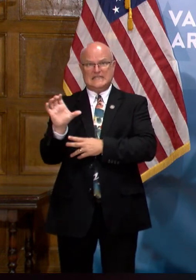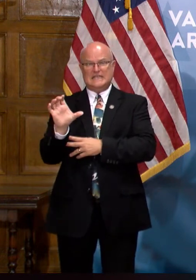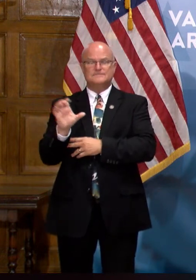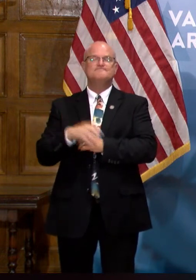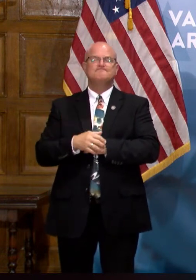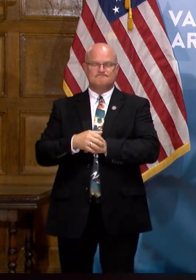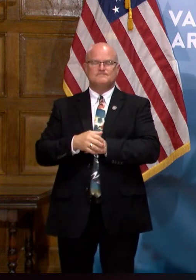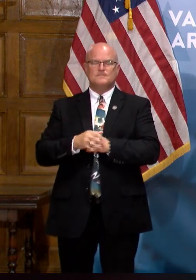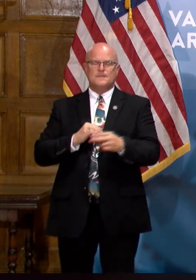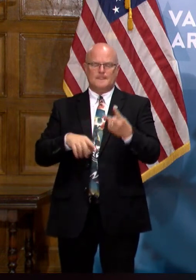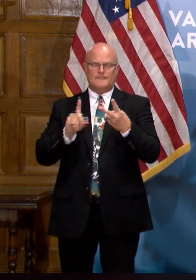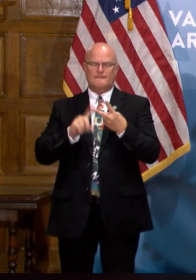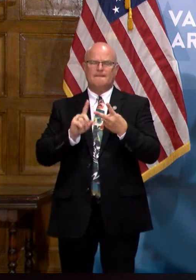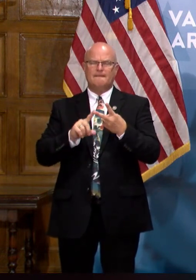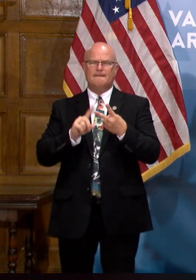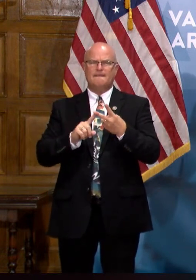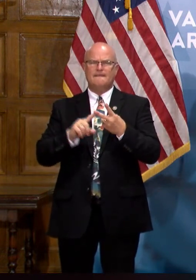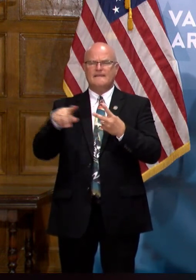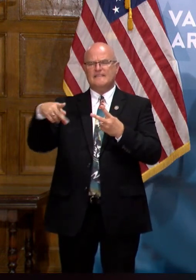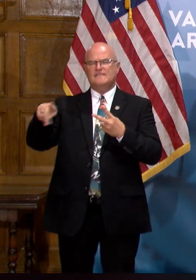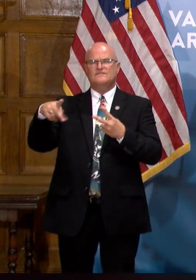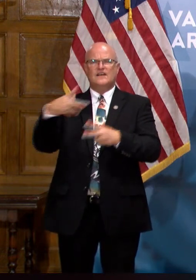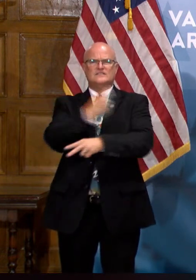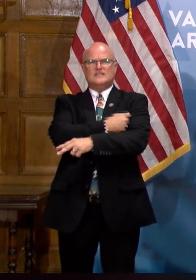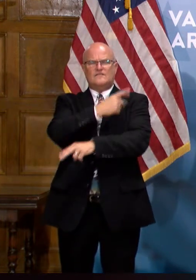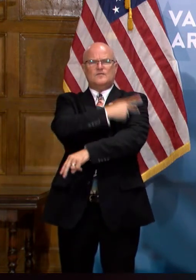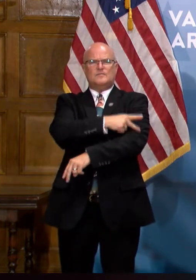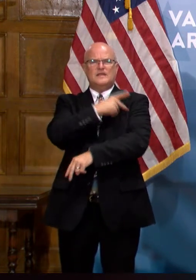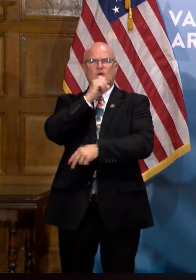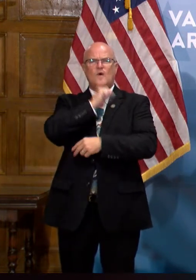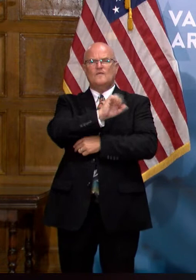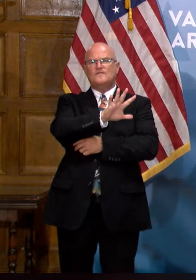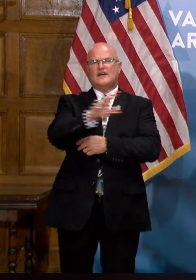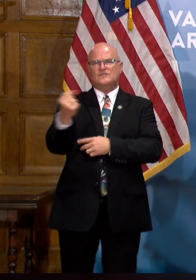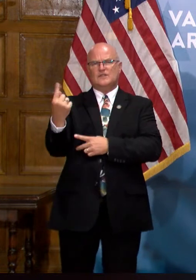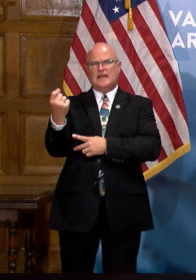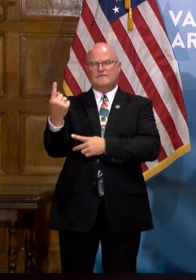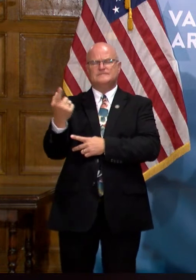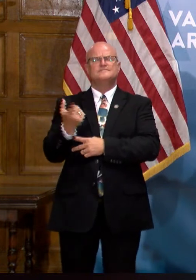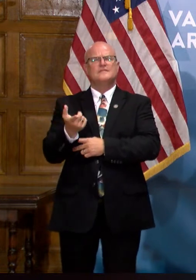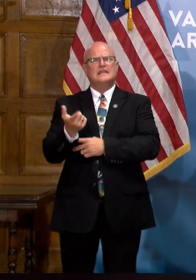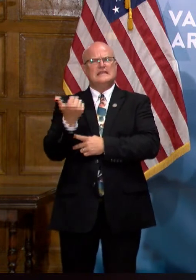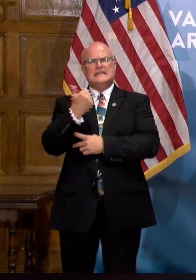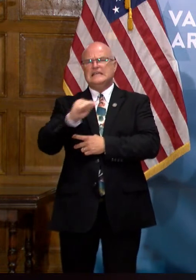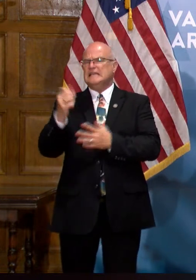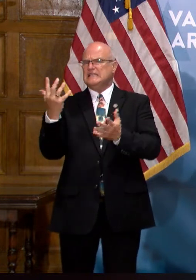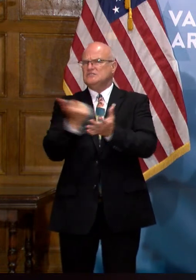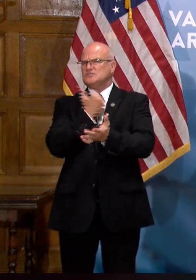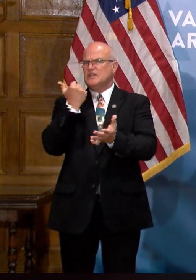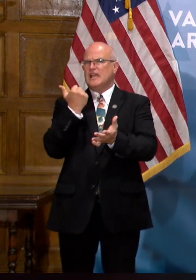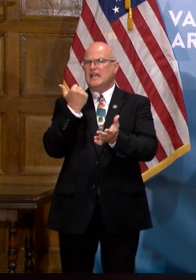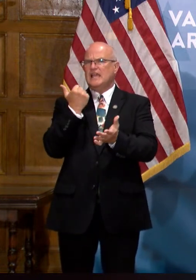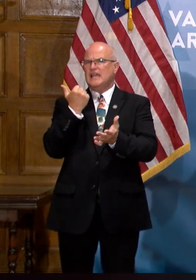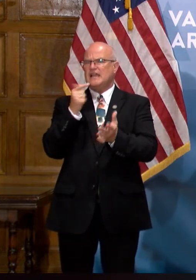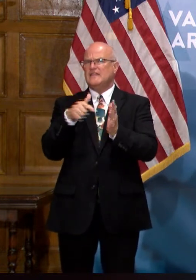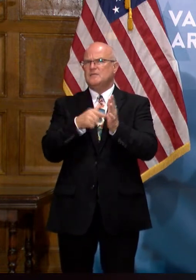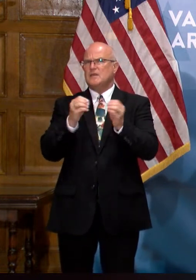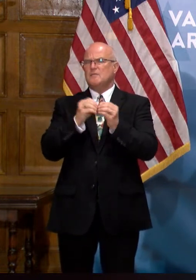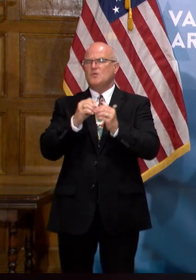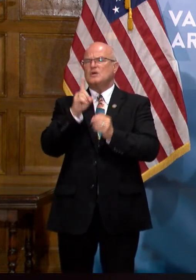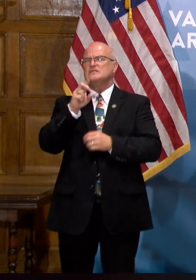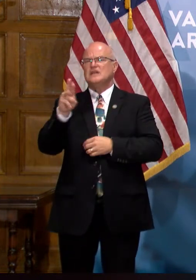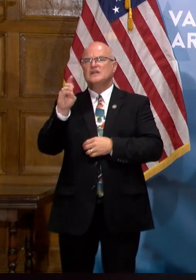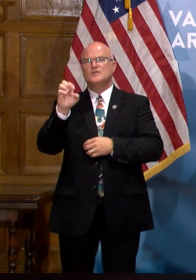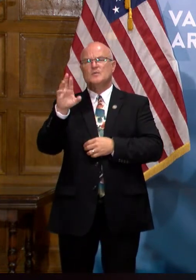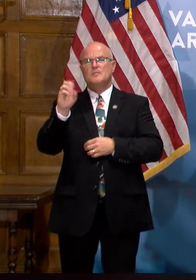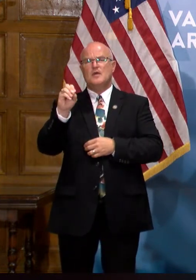The second question relates to that Pfizer shot for patients 5 to 11. Is there any chance, this one would be more for Dr.